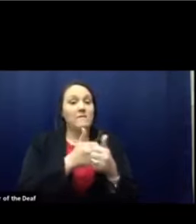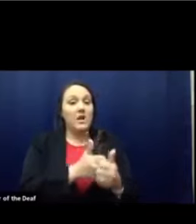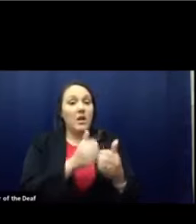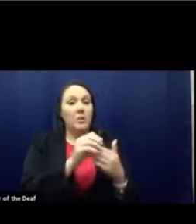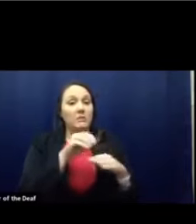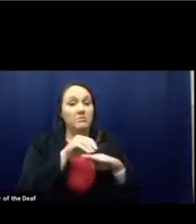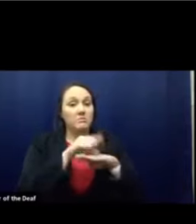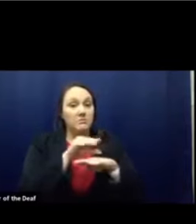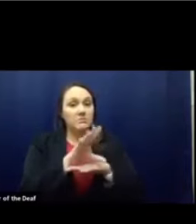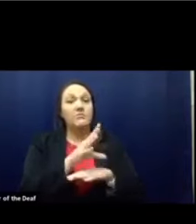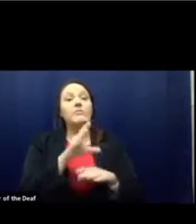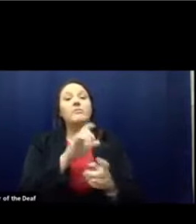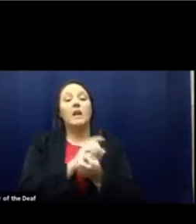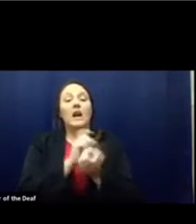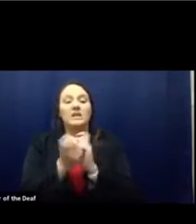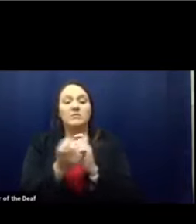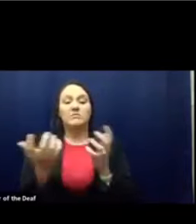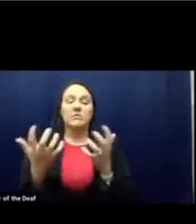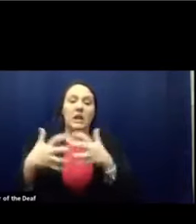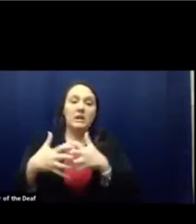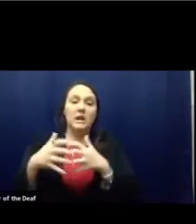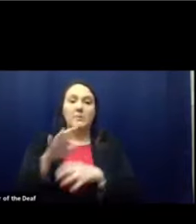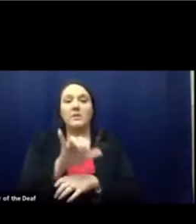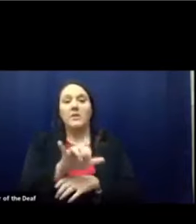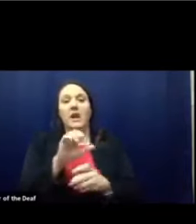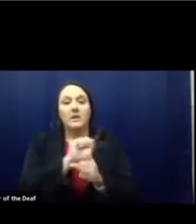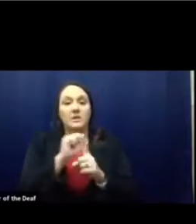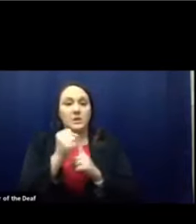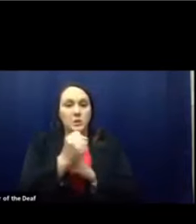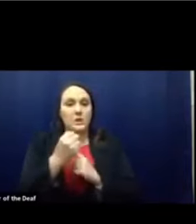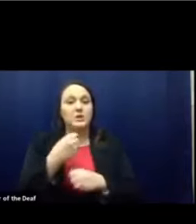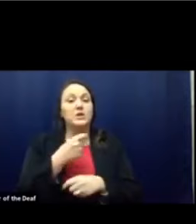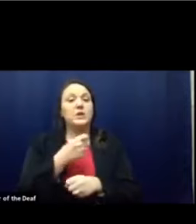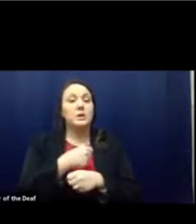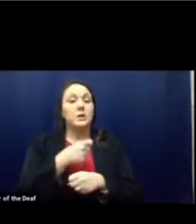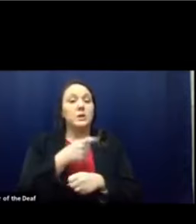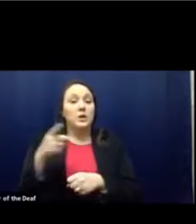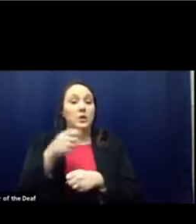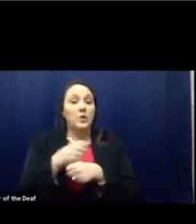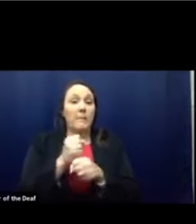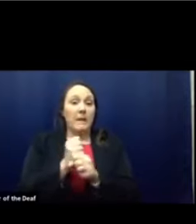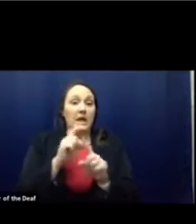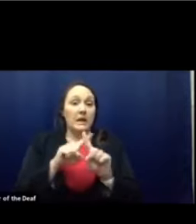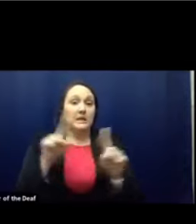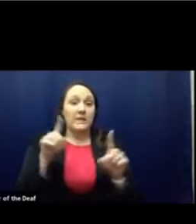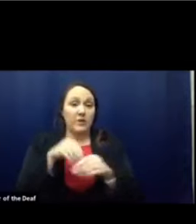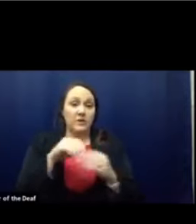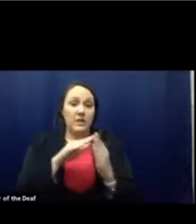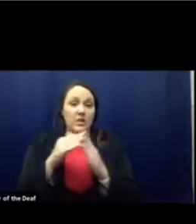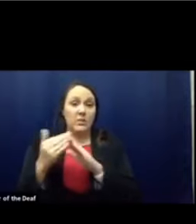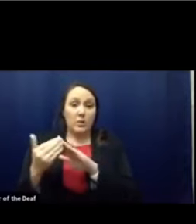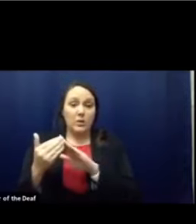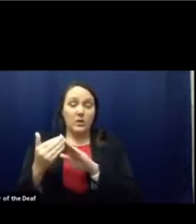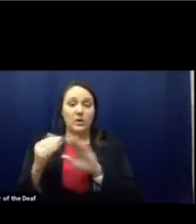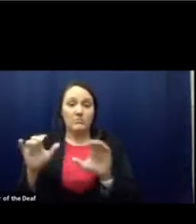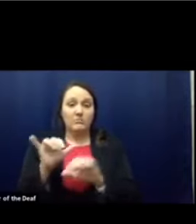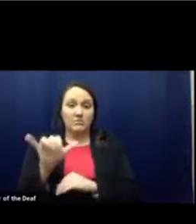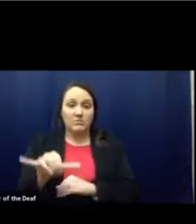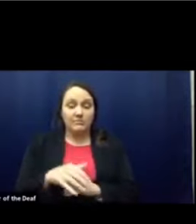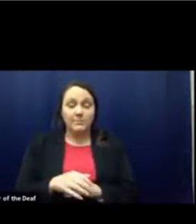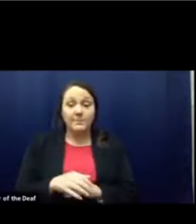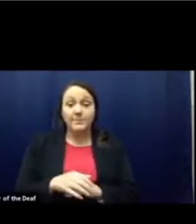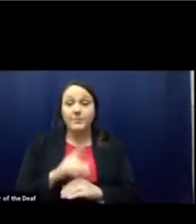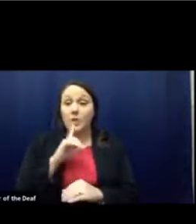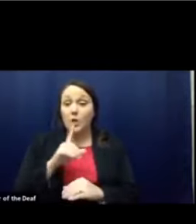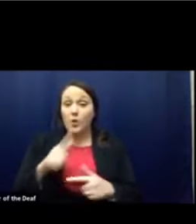to the situation is making us, and you are making truly a difference in our community by doing that. Our real